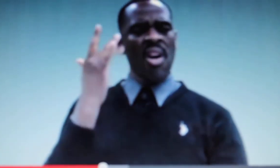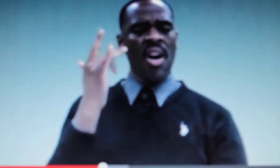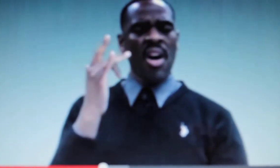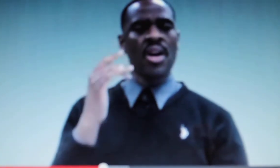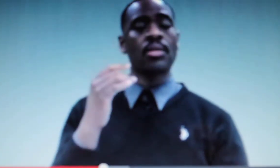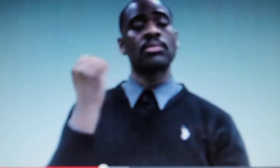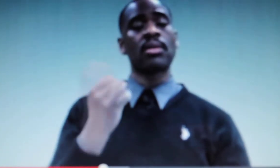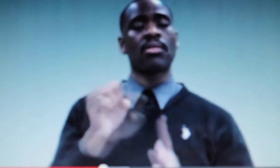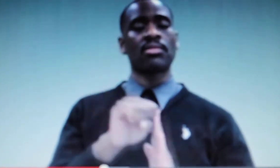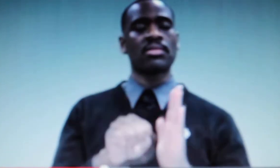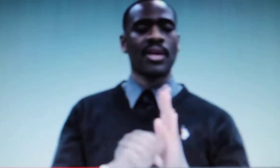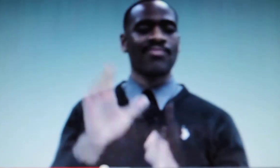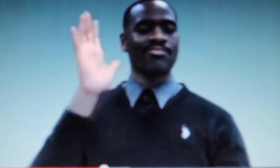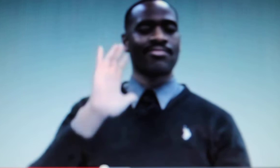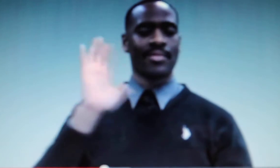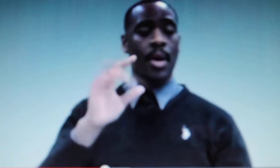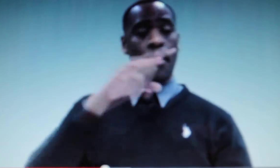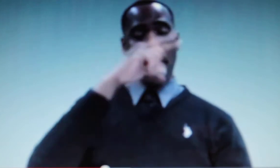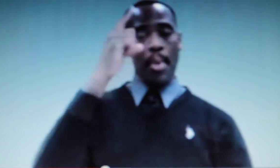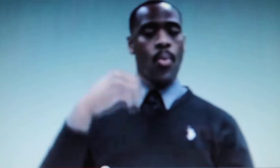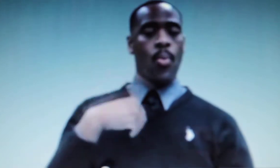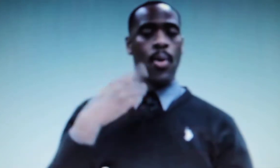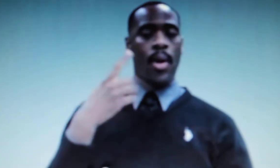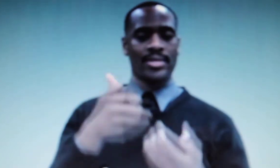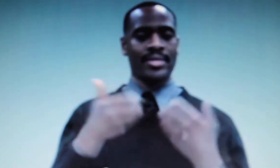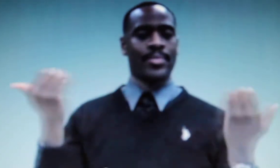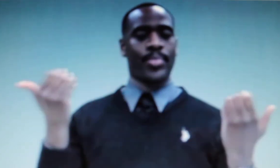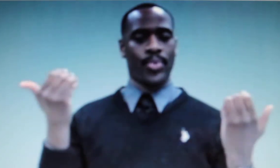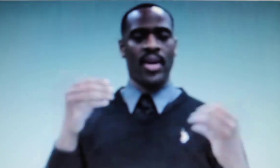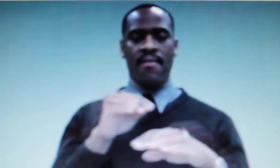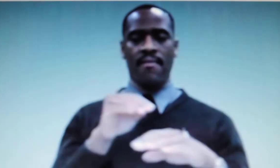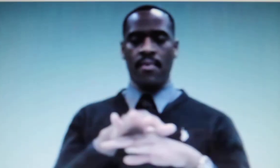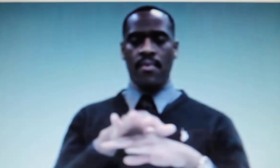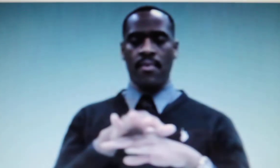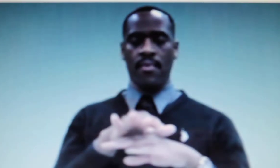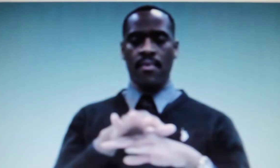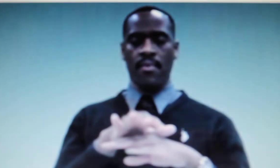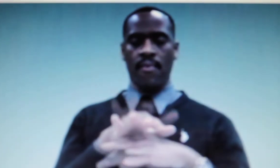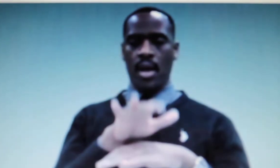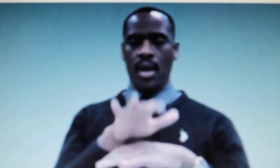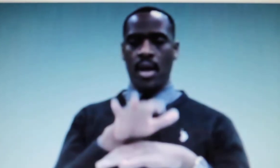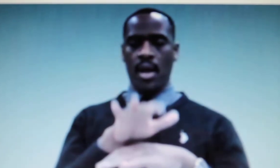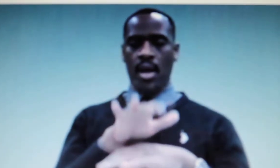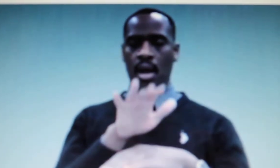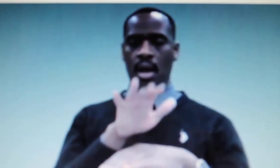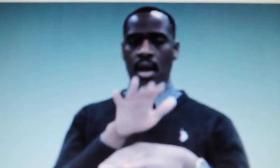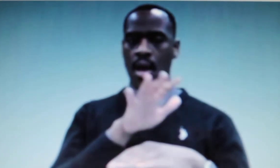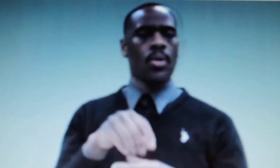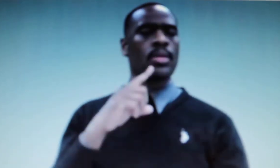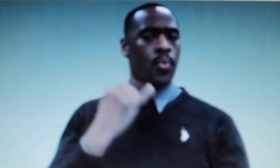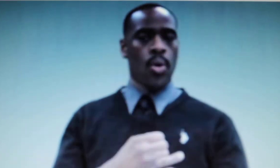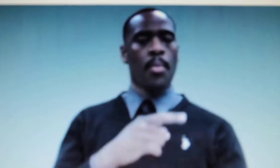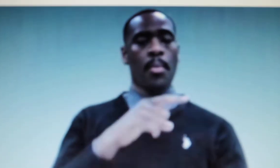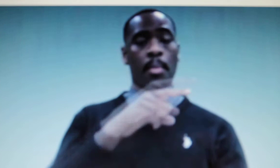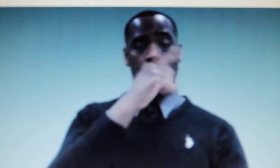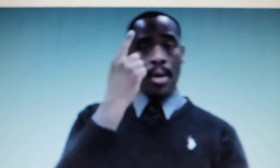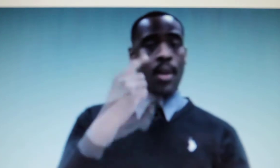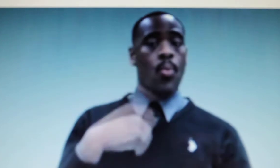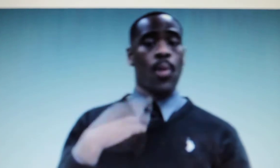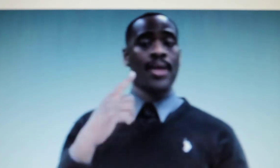For this research, we chose several different states, southern states, and the reason why is because the